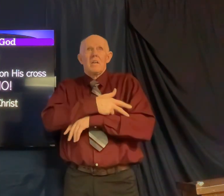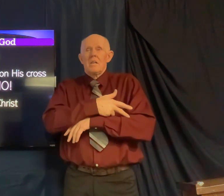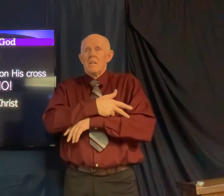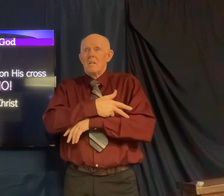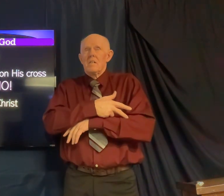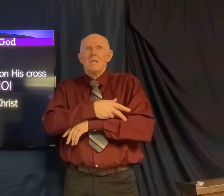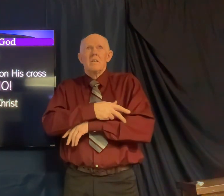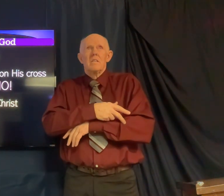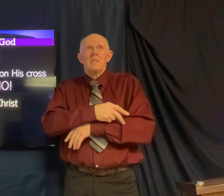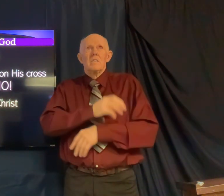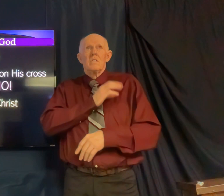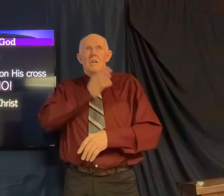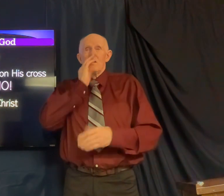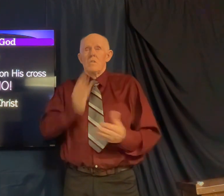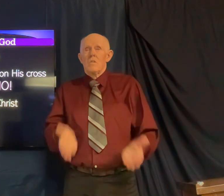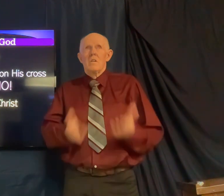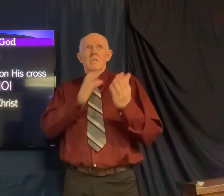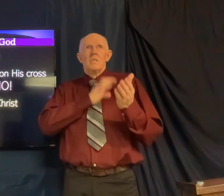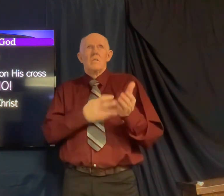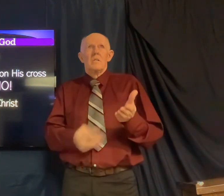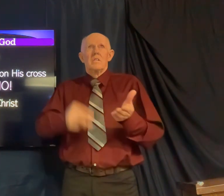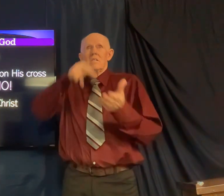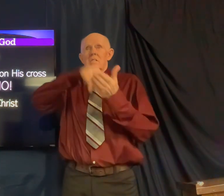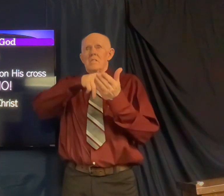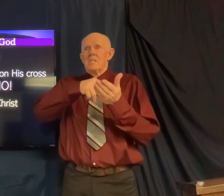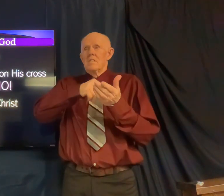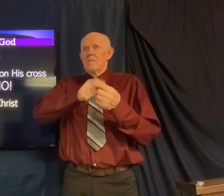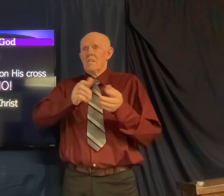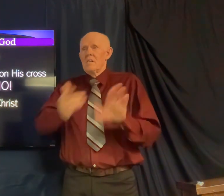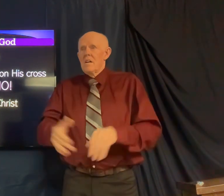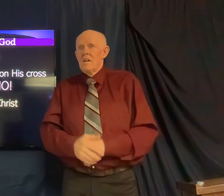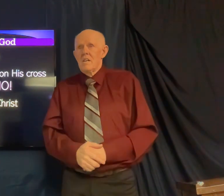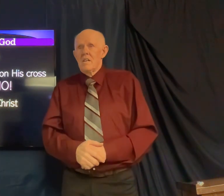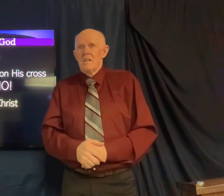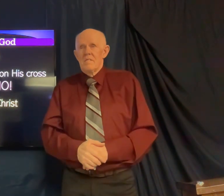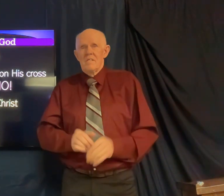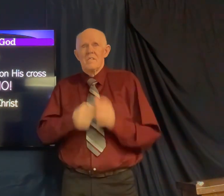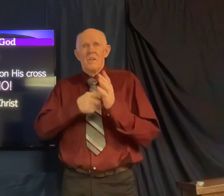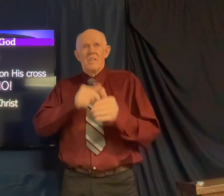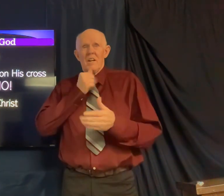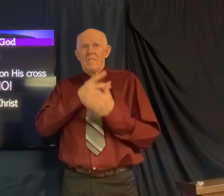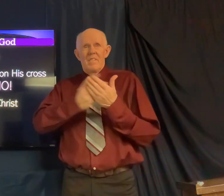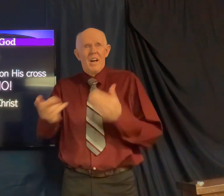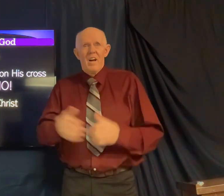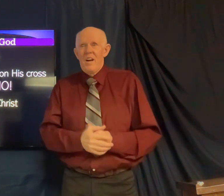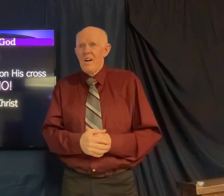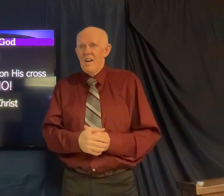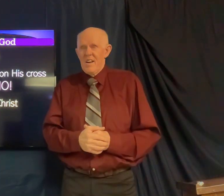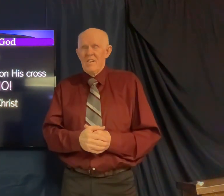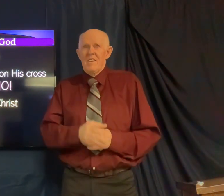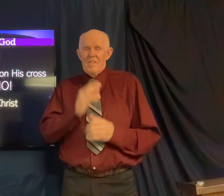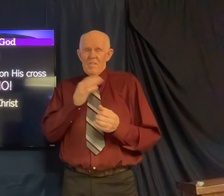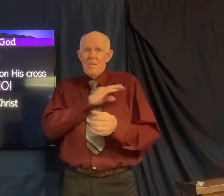After 3 days, God raised Christ from the dead. He's never